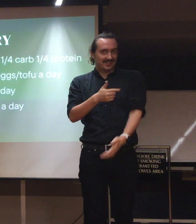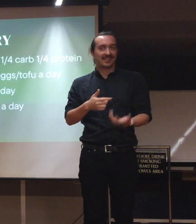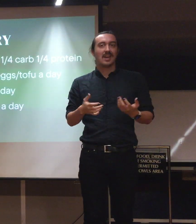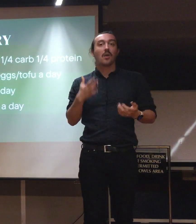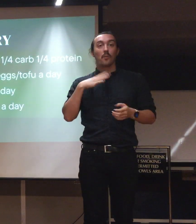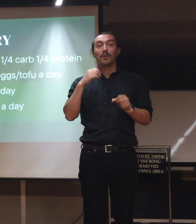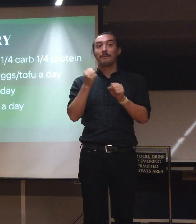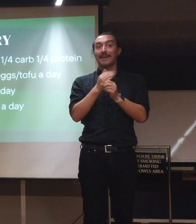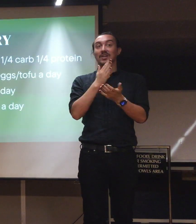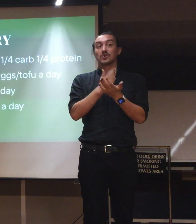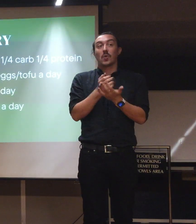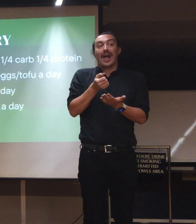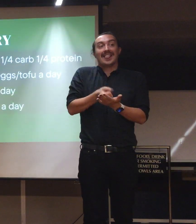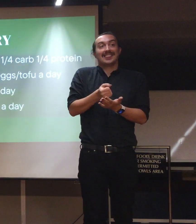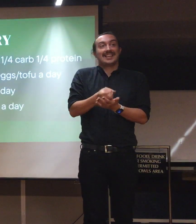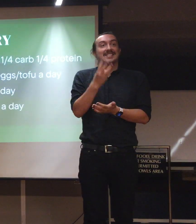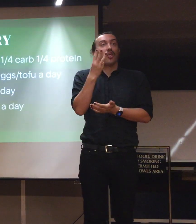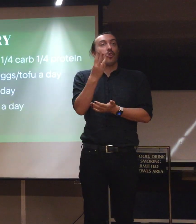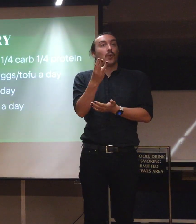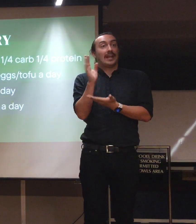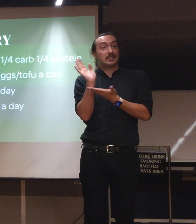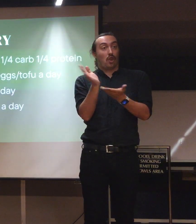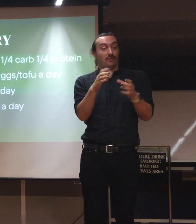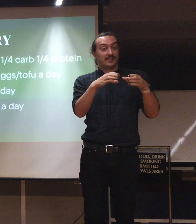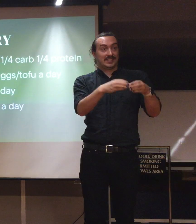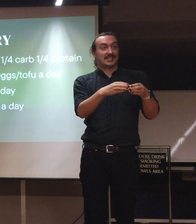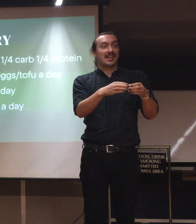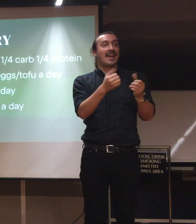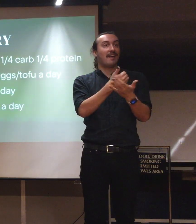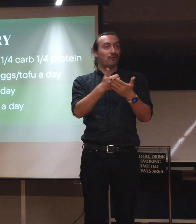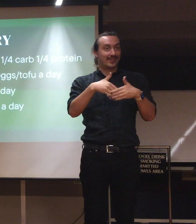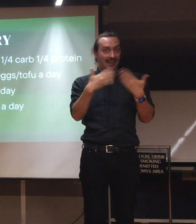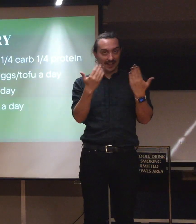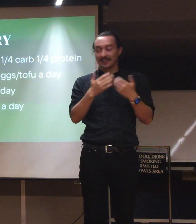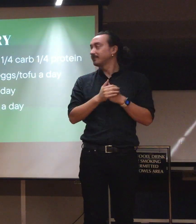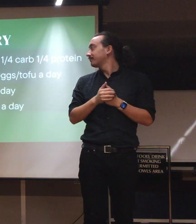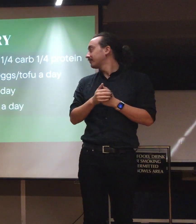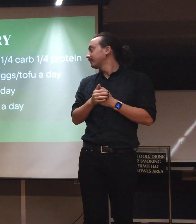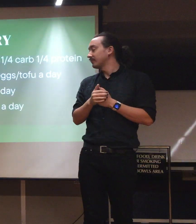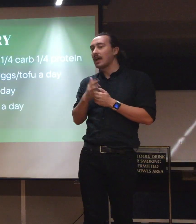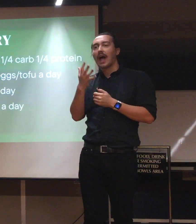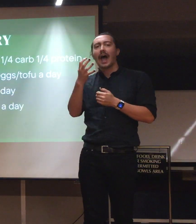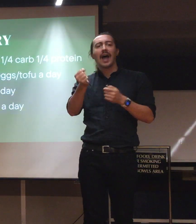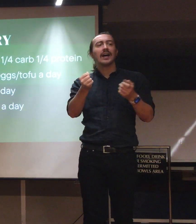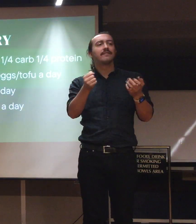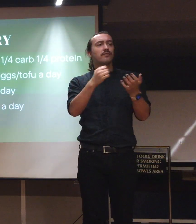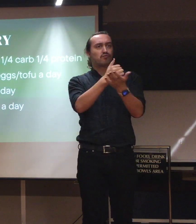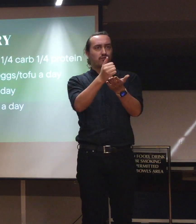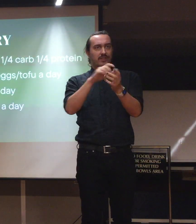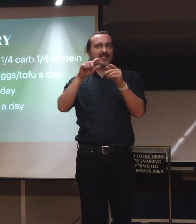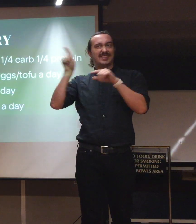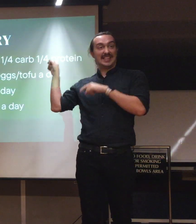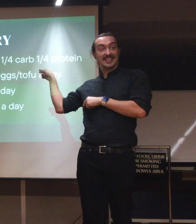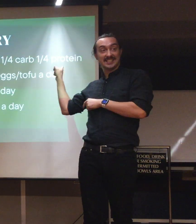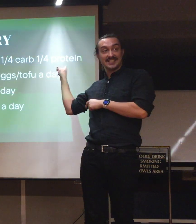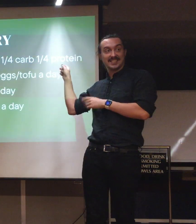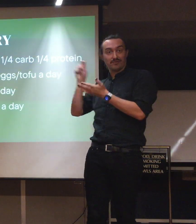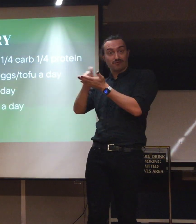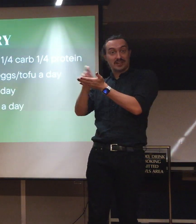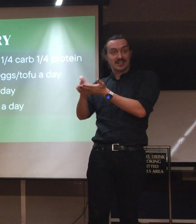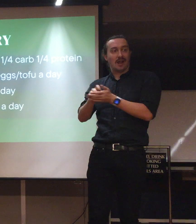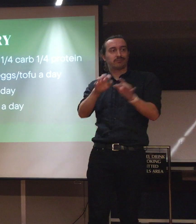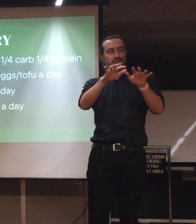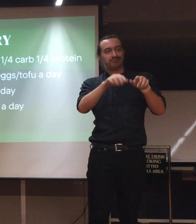day, and I've got the serves on your sheets in front of you. If there's not enough, then I can always send it to you,